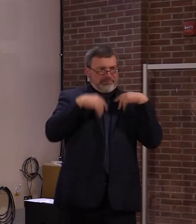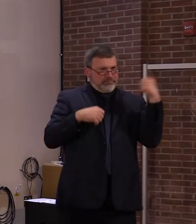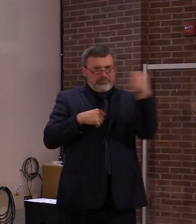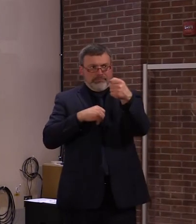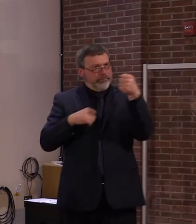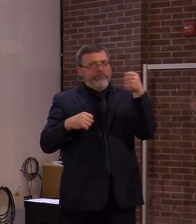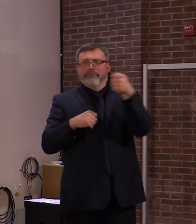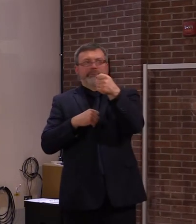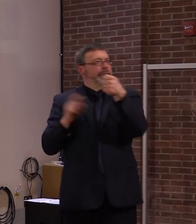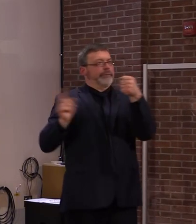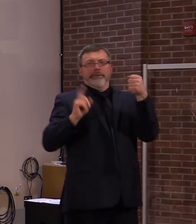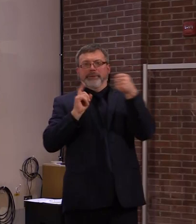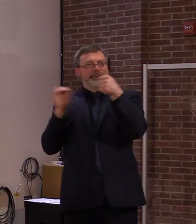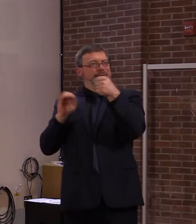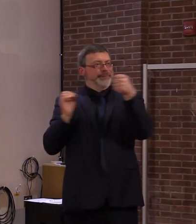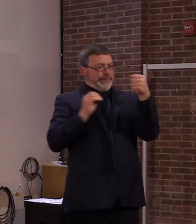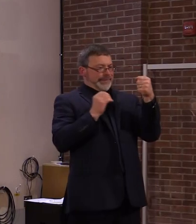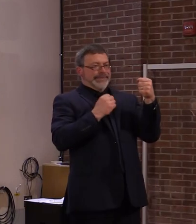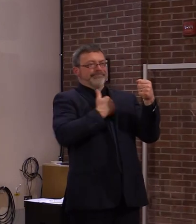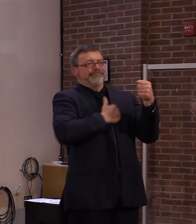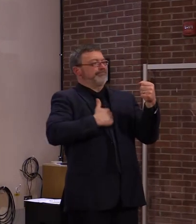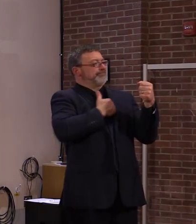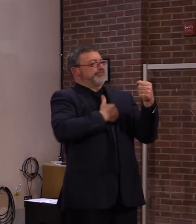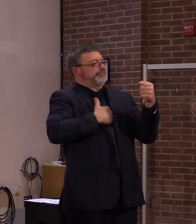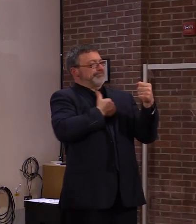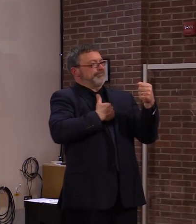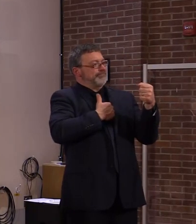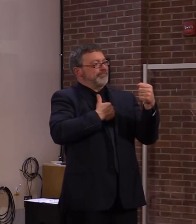that we would like as we move forward.